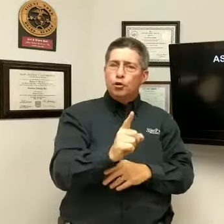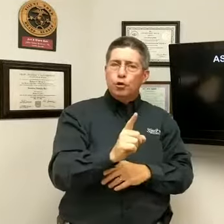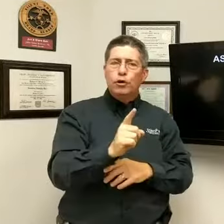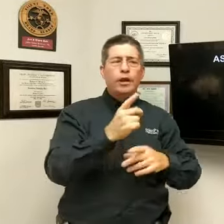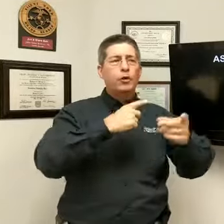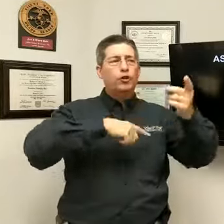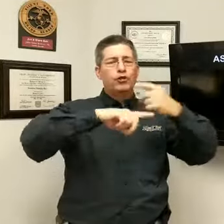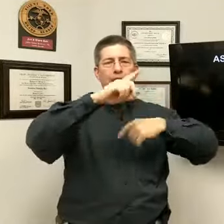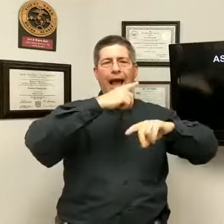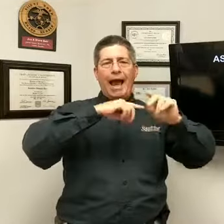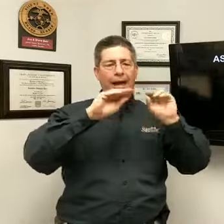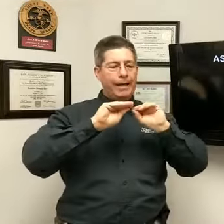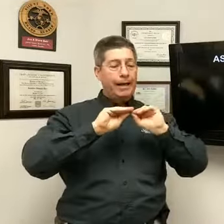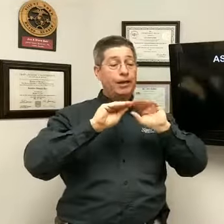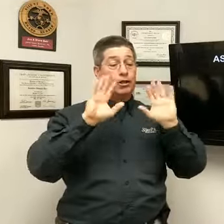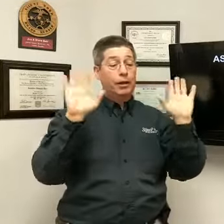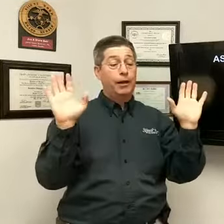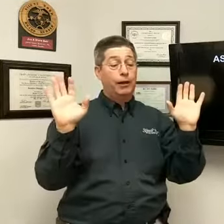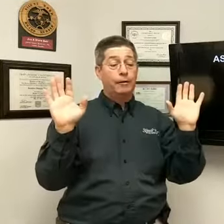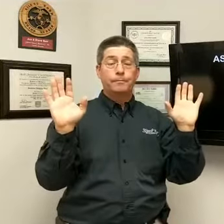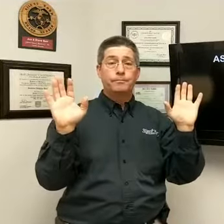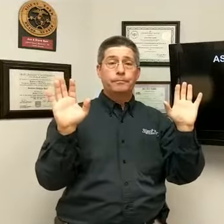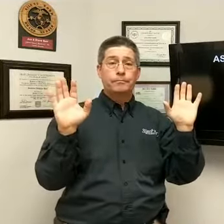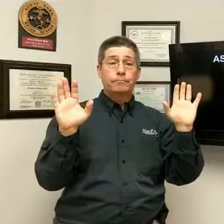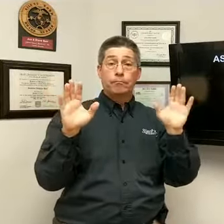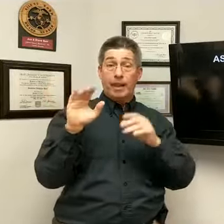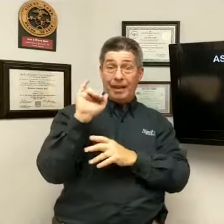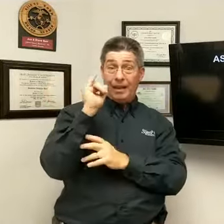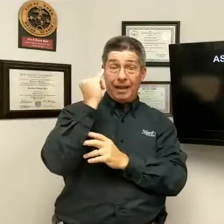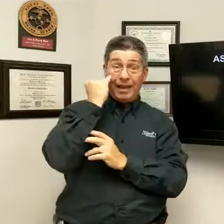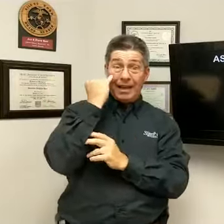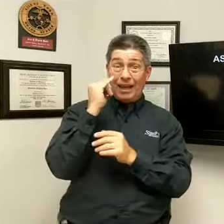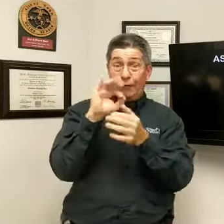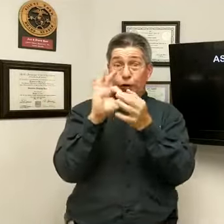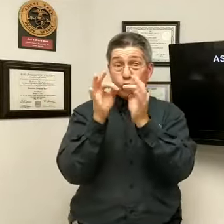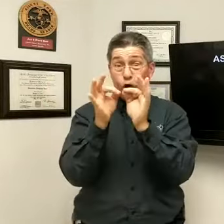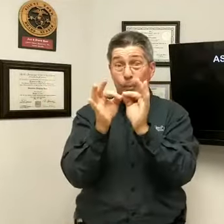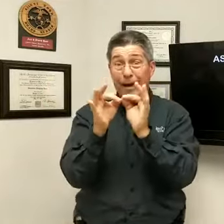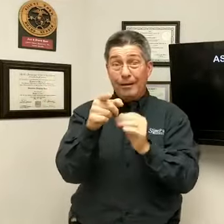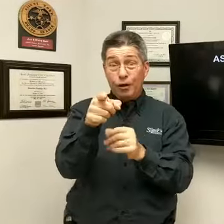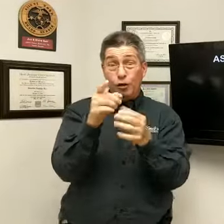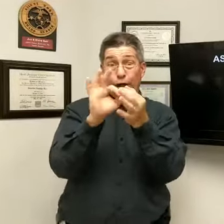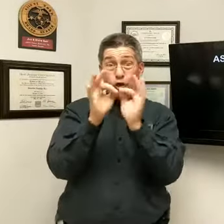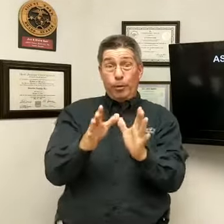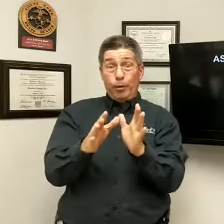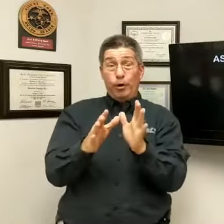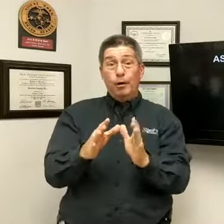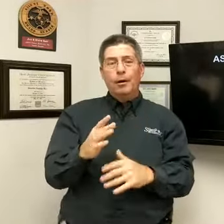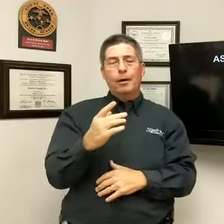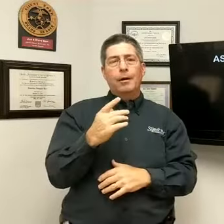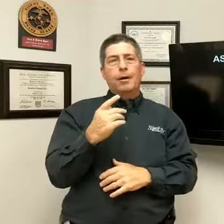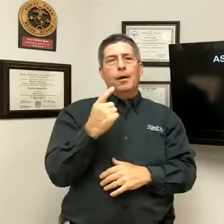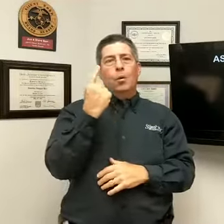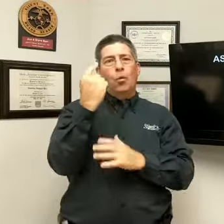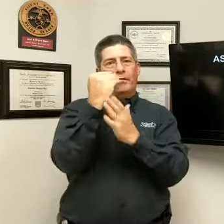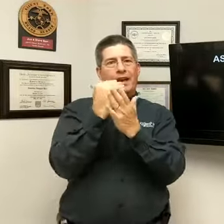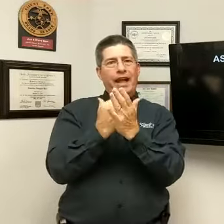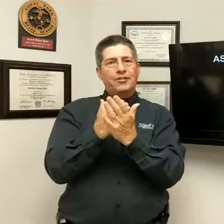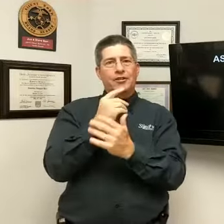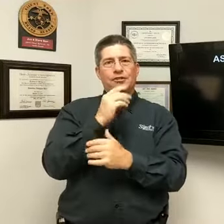sure that when you sign, it is clear. If you're interpreting, you're an interpreter, one of the lessons that